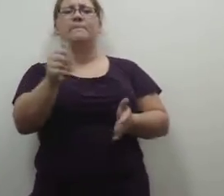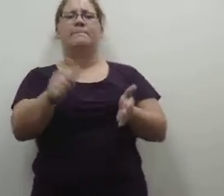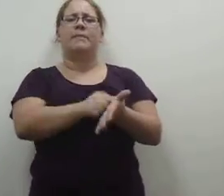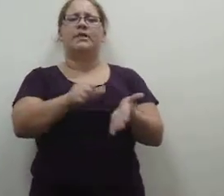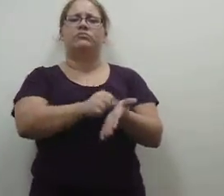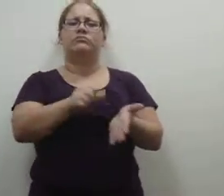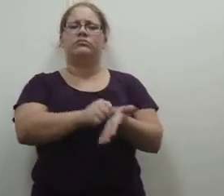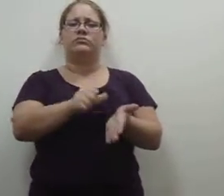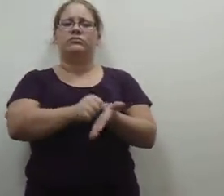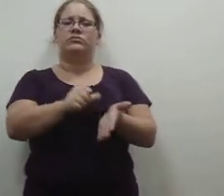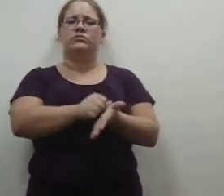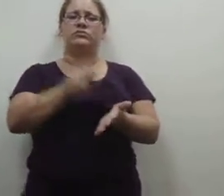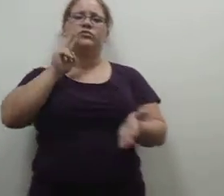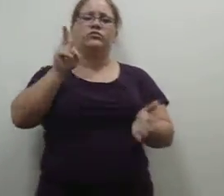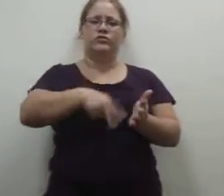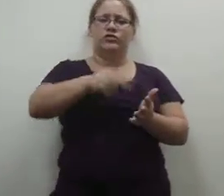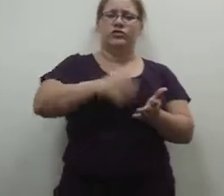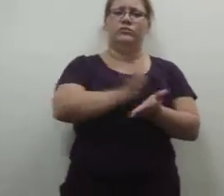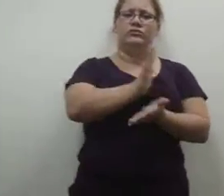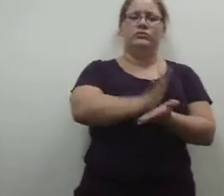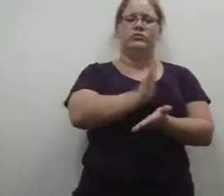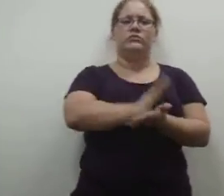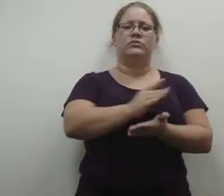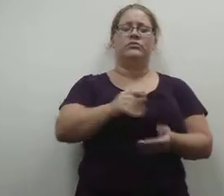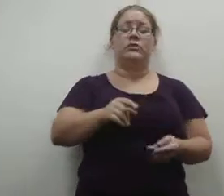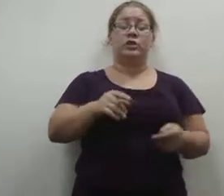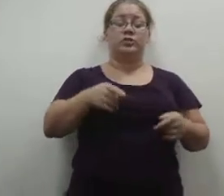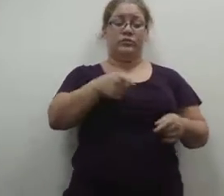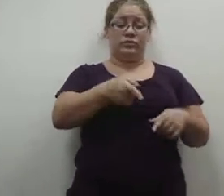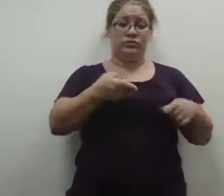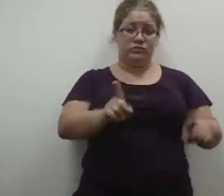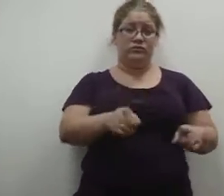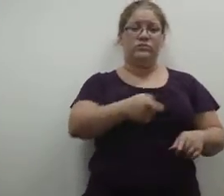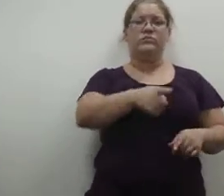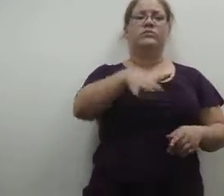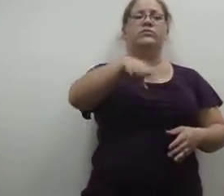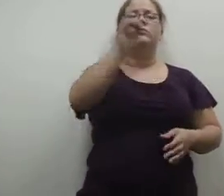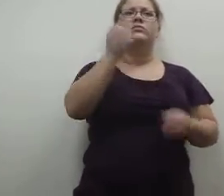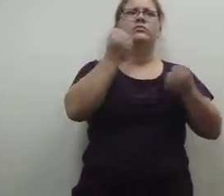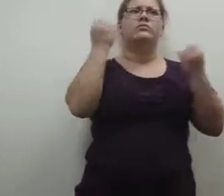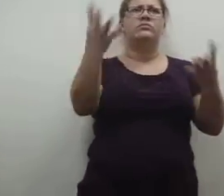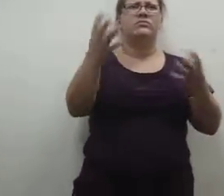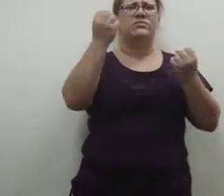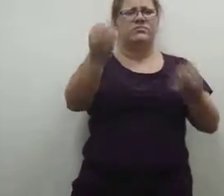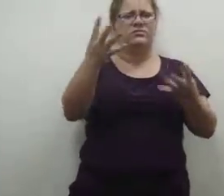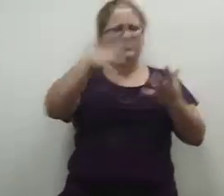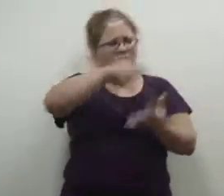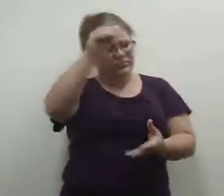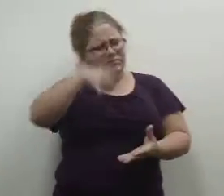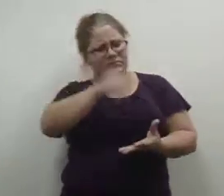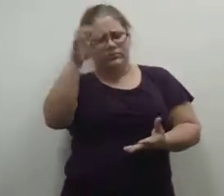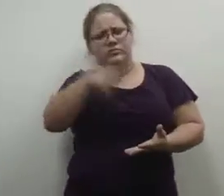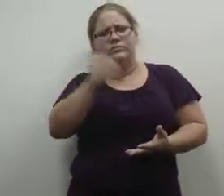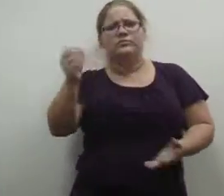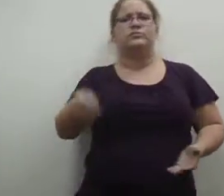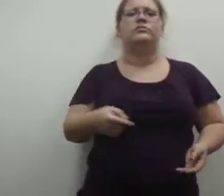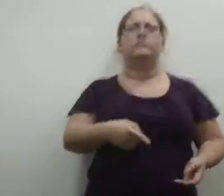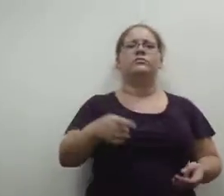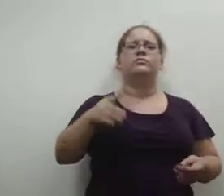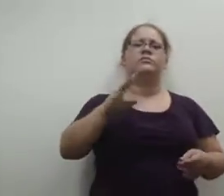that paper, they learned all kinds of things. They learned how psychologists talk about different issues in the area. They learned